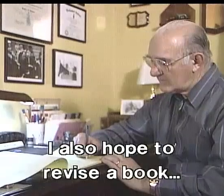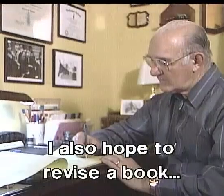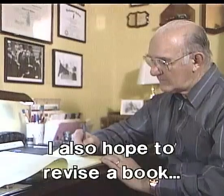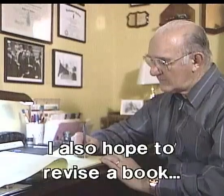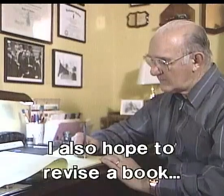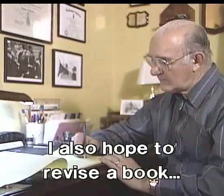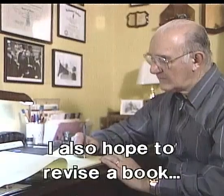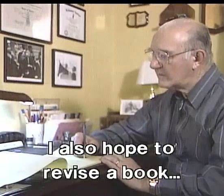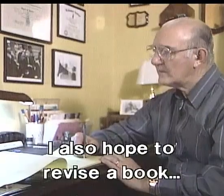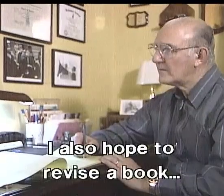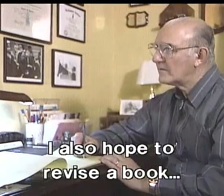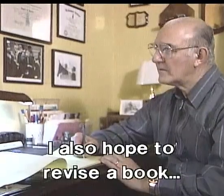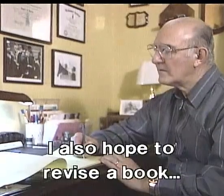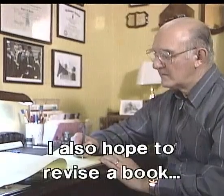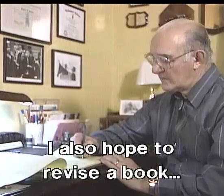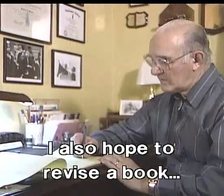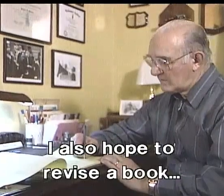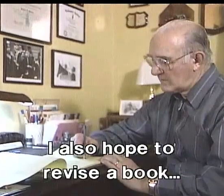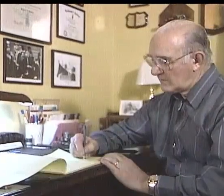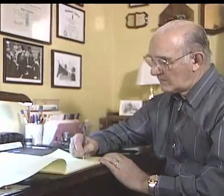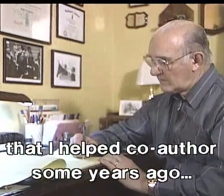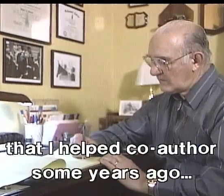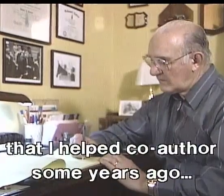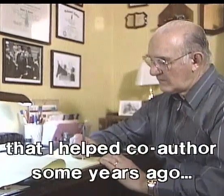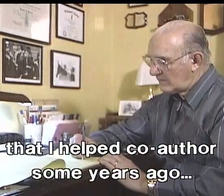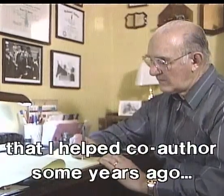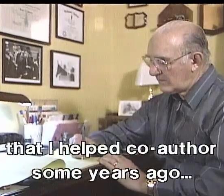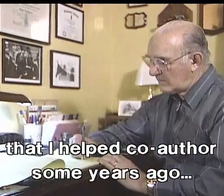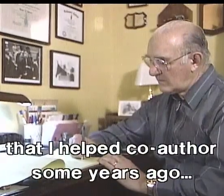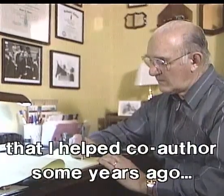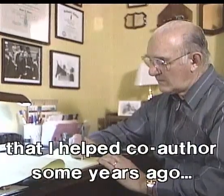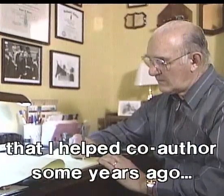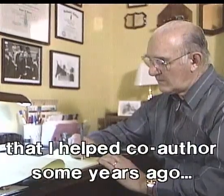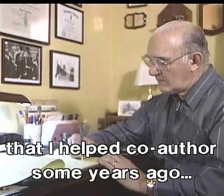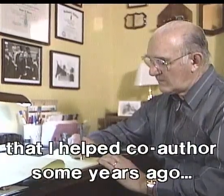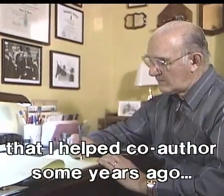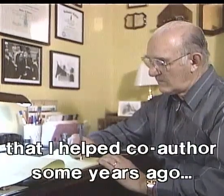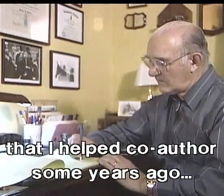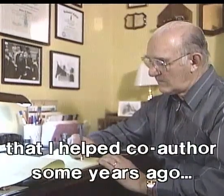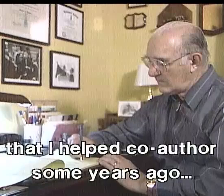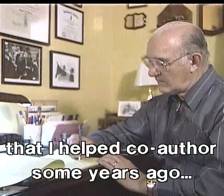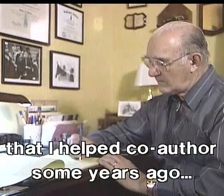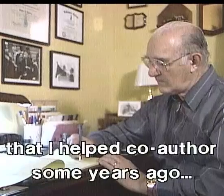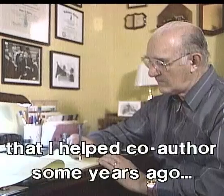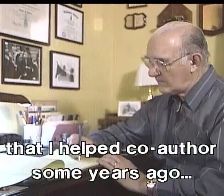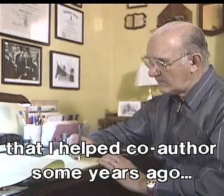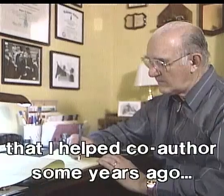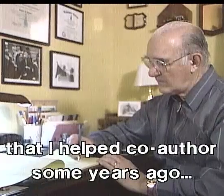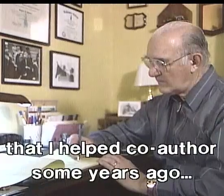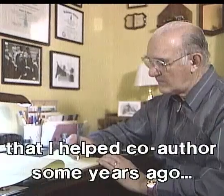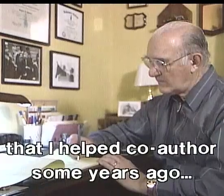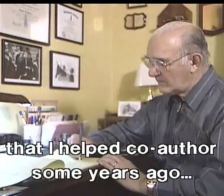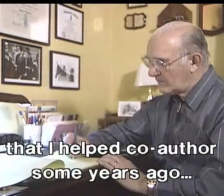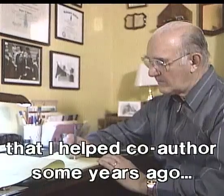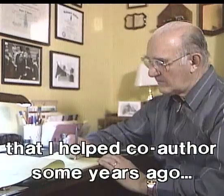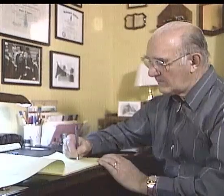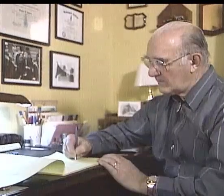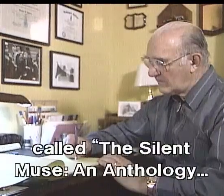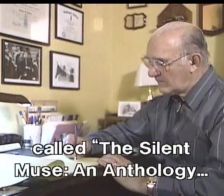revise a book that I helped co-author some years ago called The